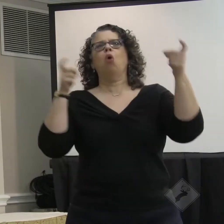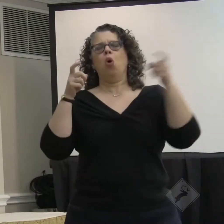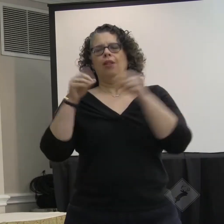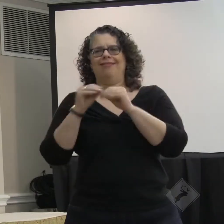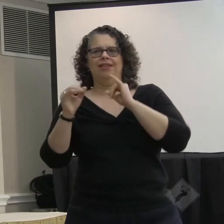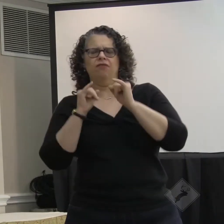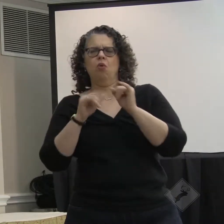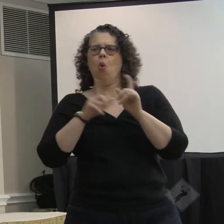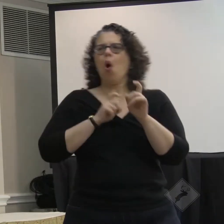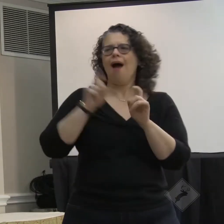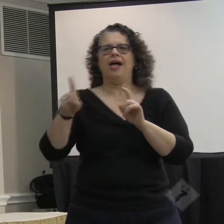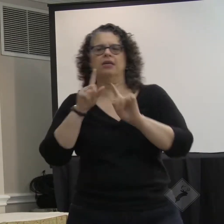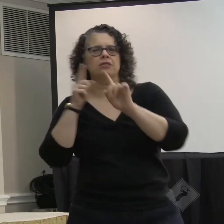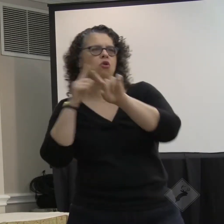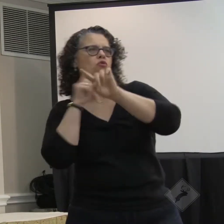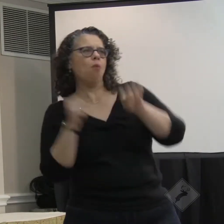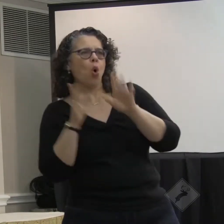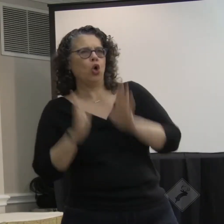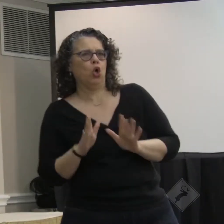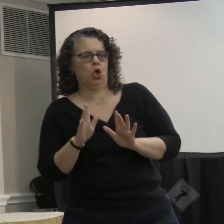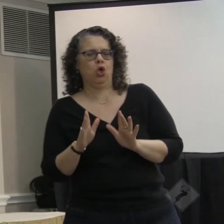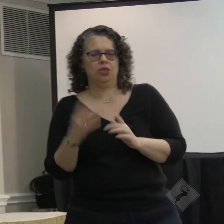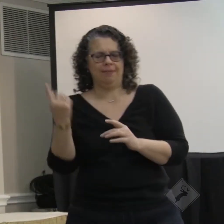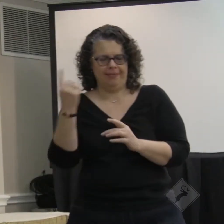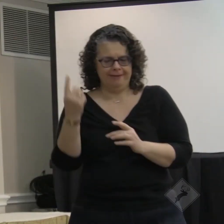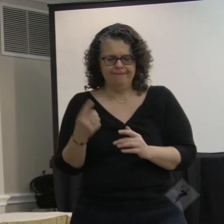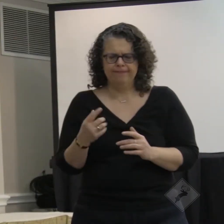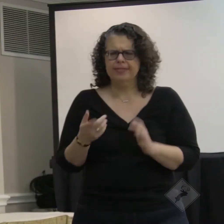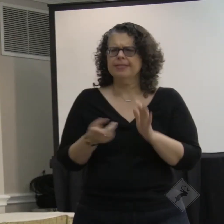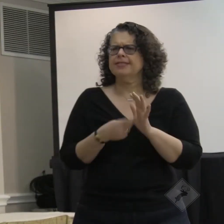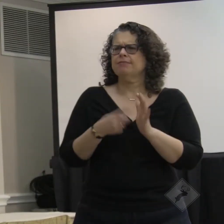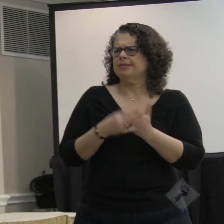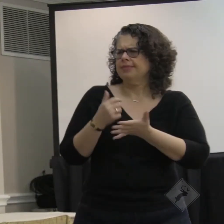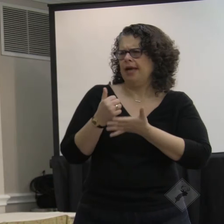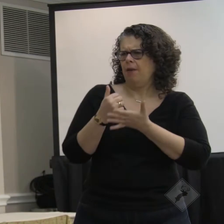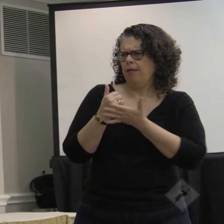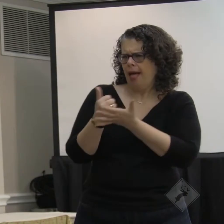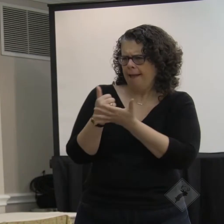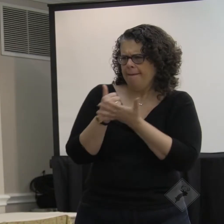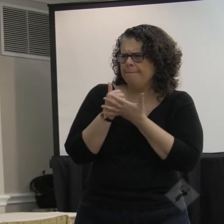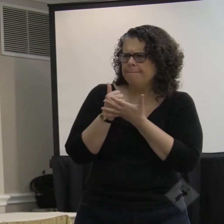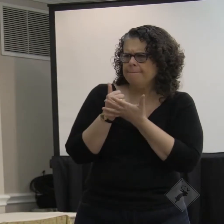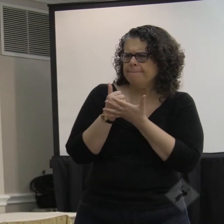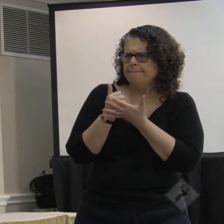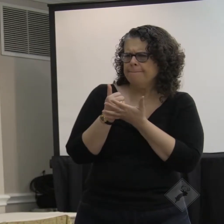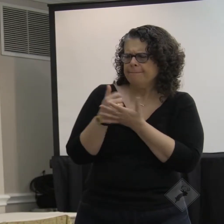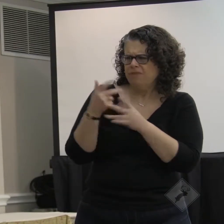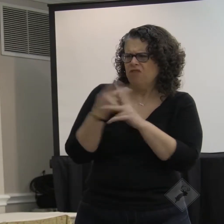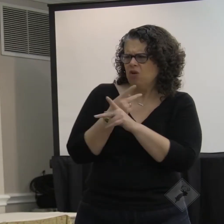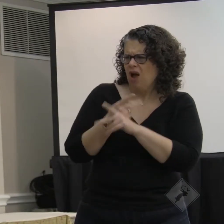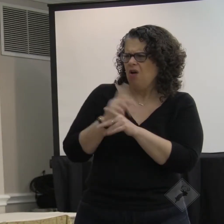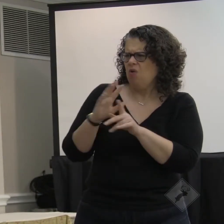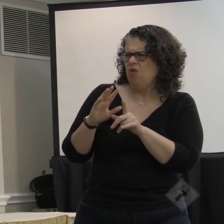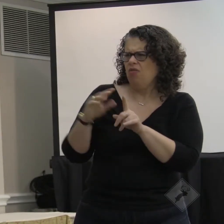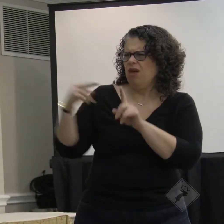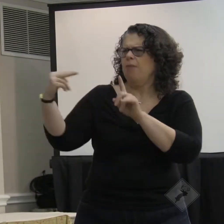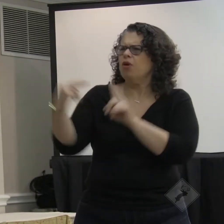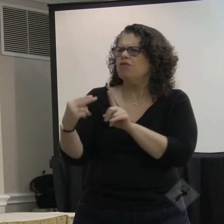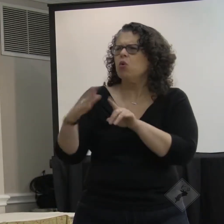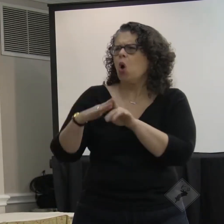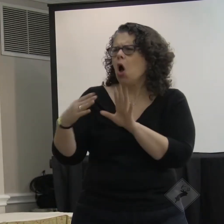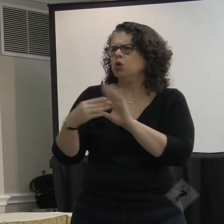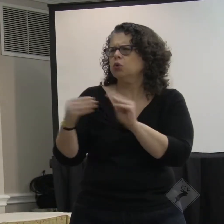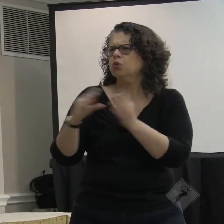them a question. A lot of times that really helps to find out where are they coming from with this story. You can get kind